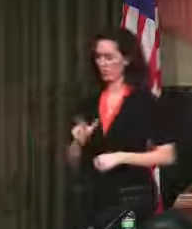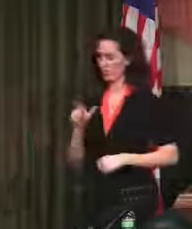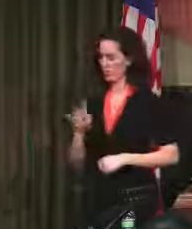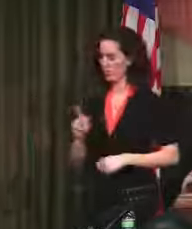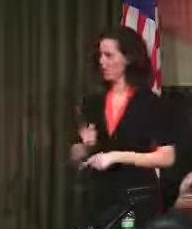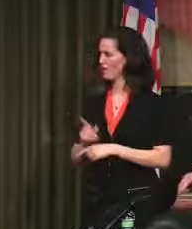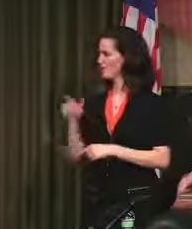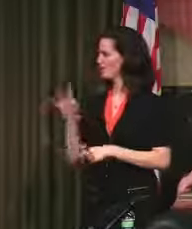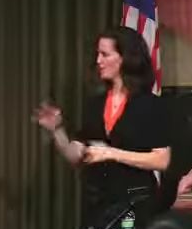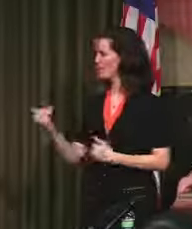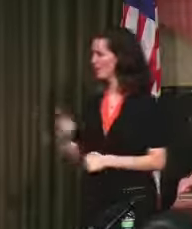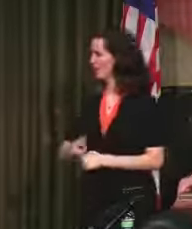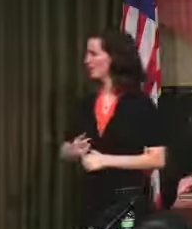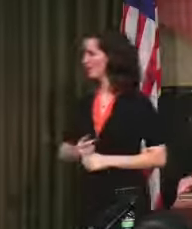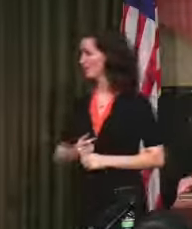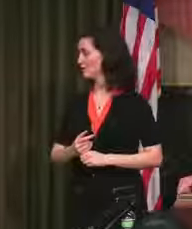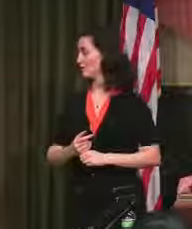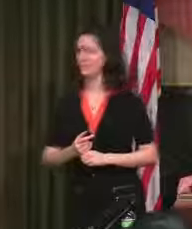24th?